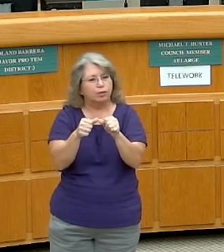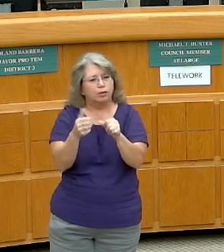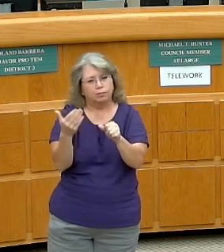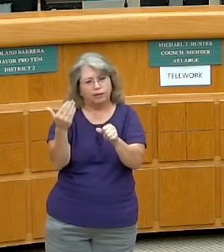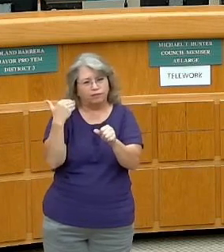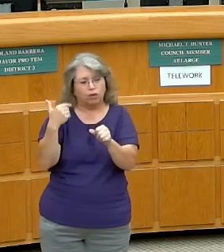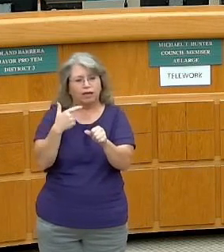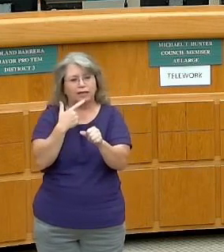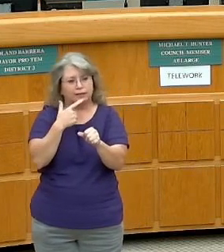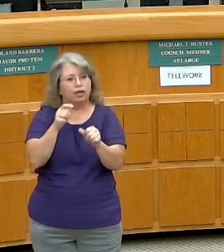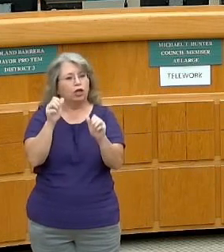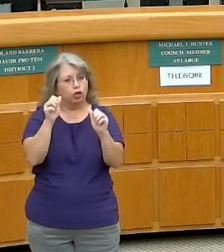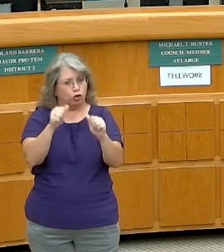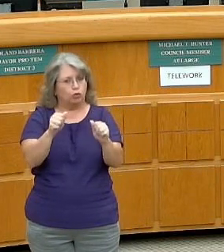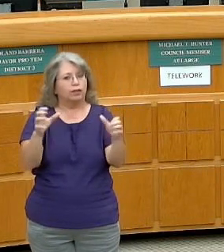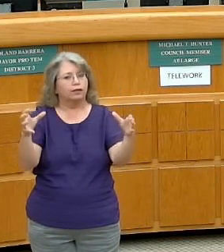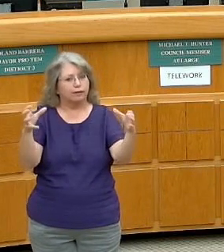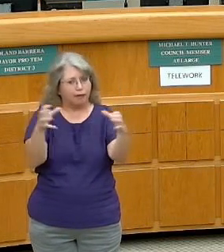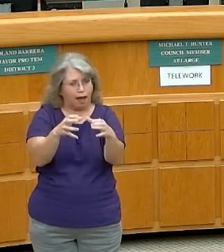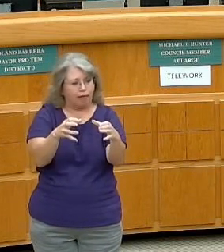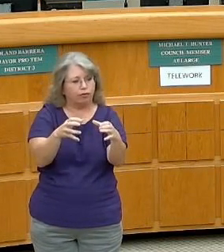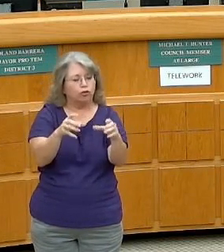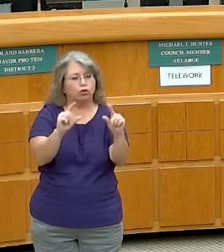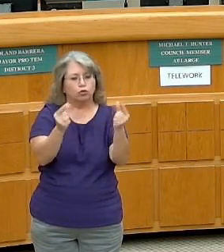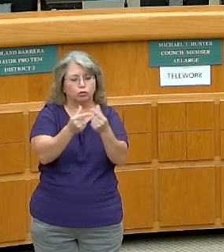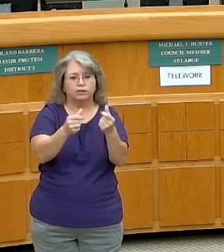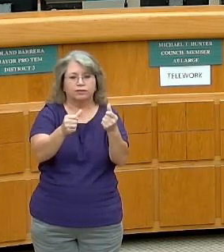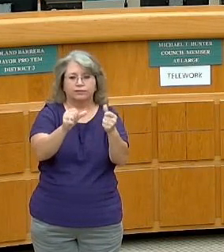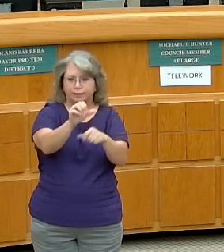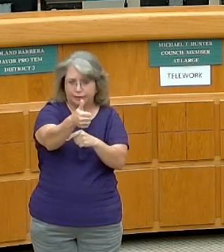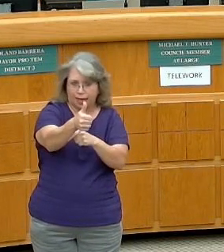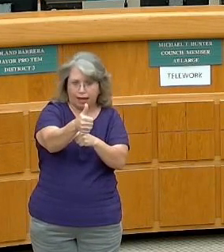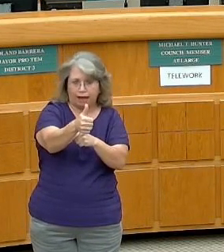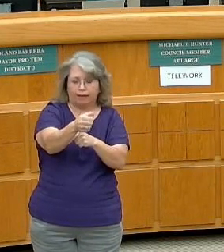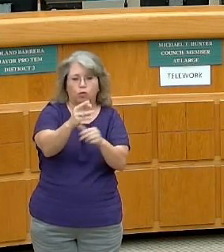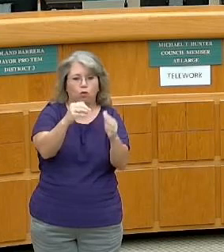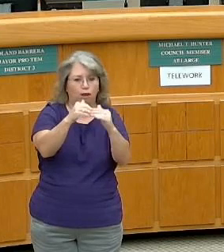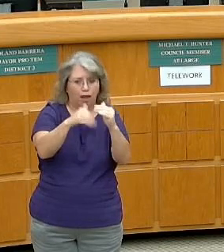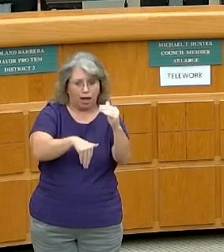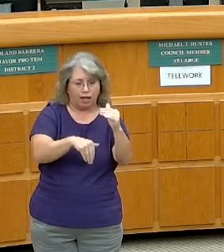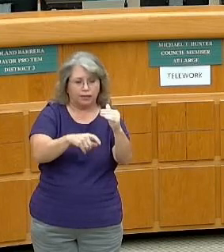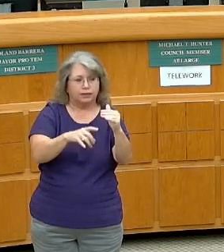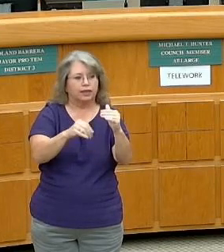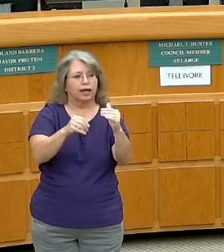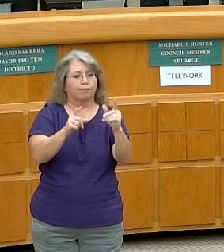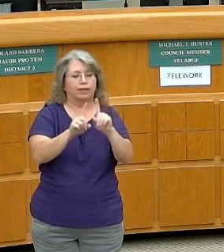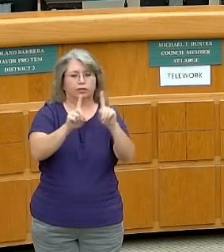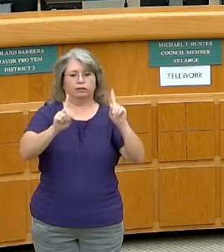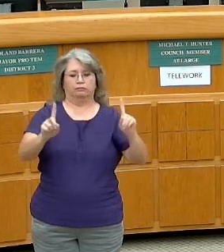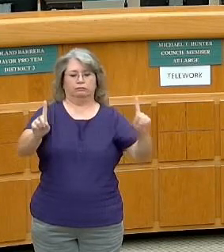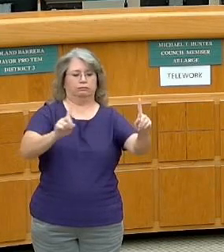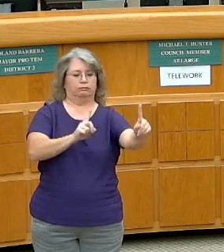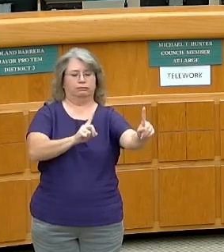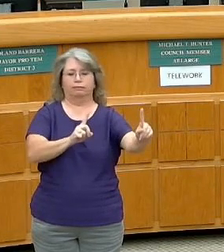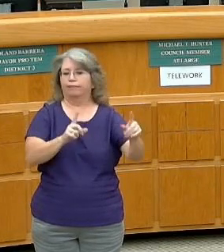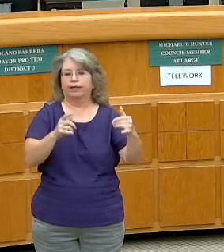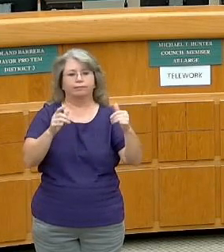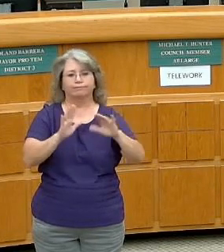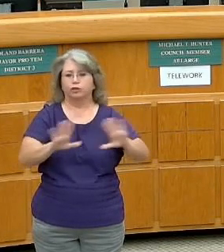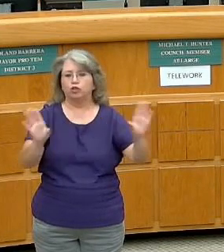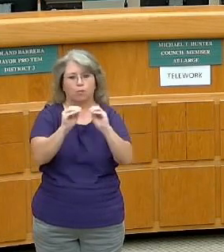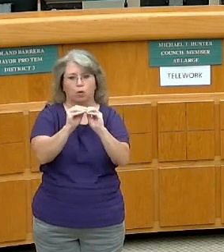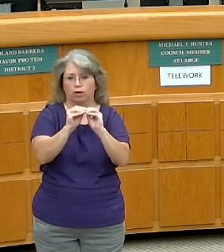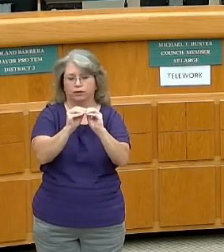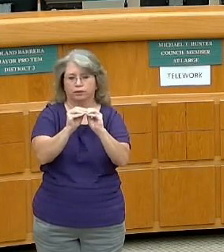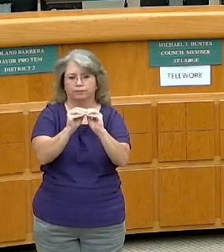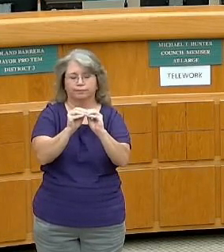in groups of 10 or less and employ our social distancing techniques. But no longer is that going to be the case. And of course, I want